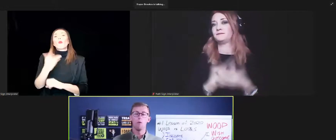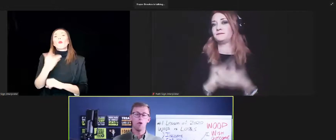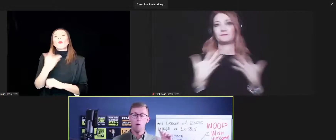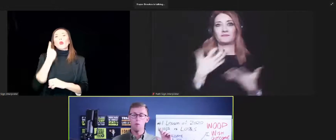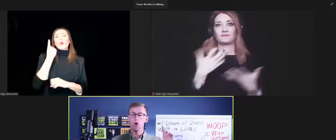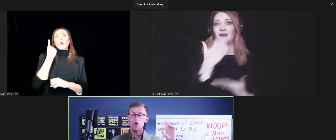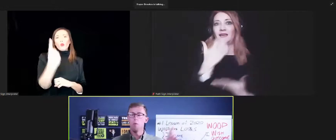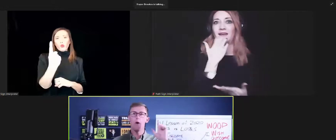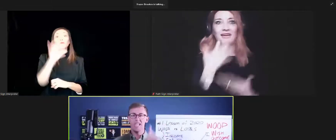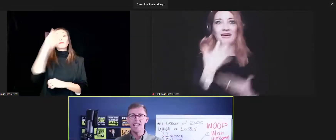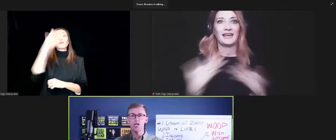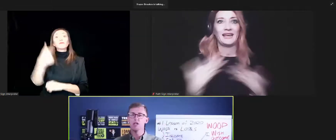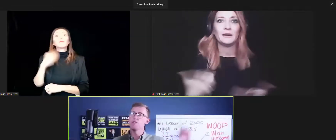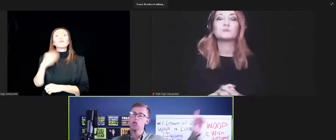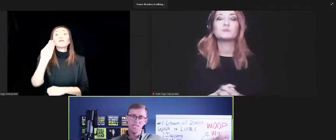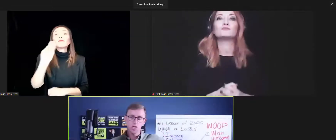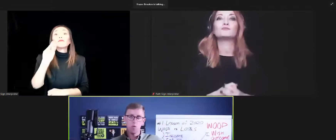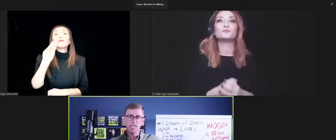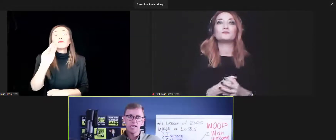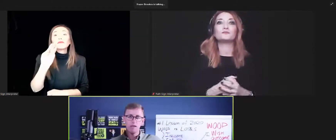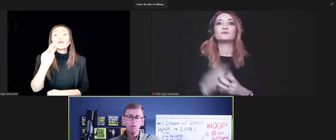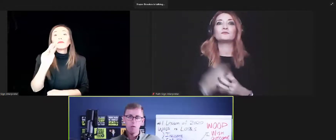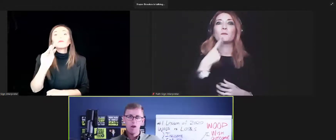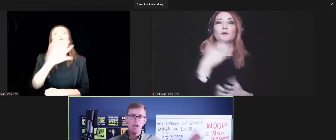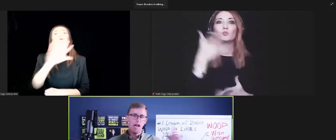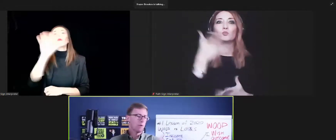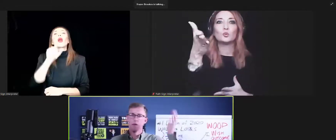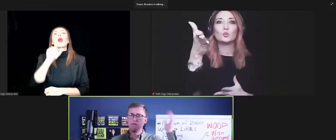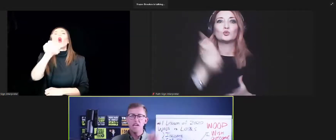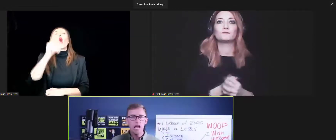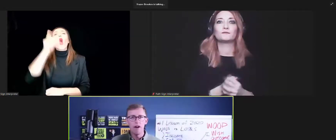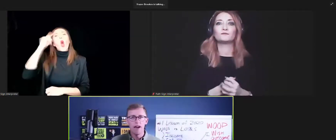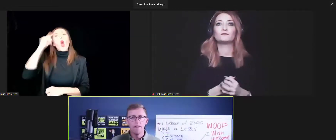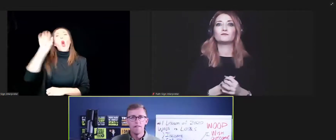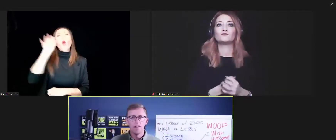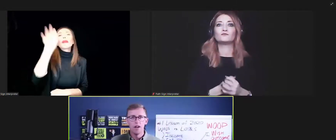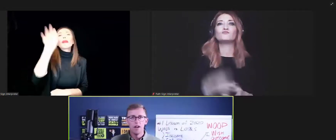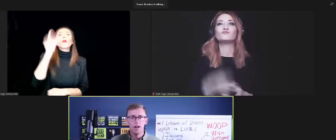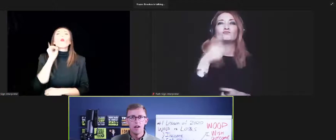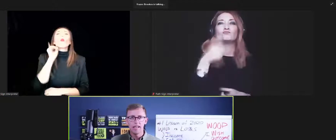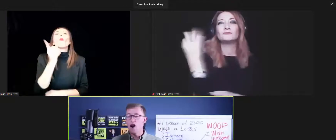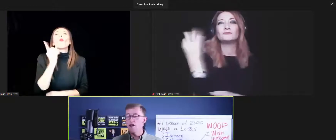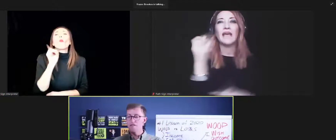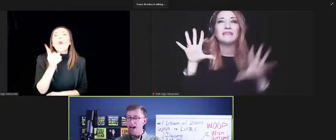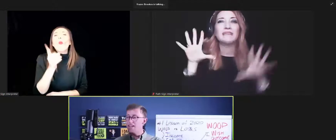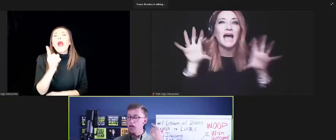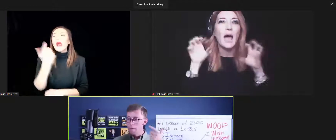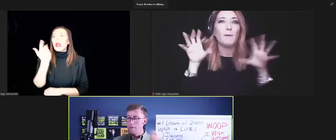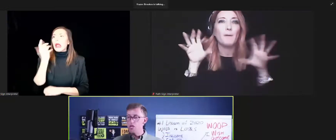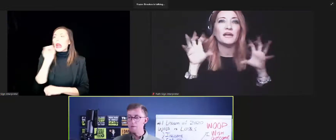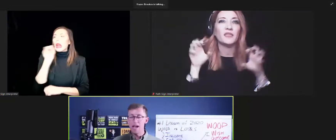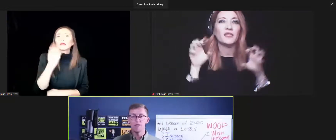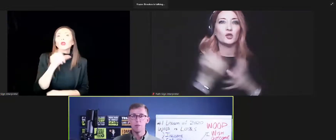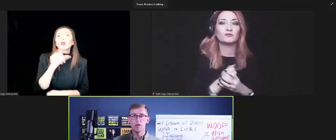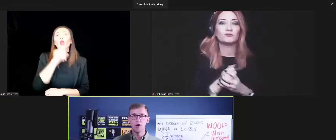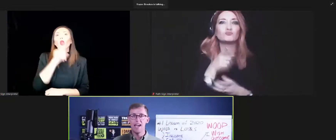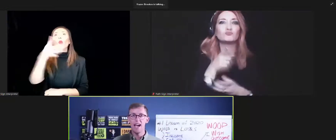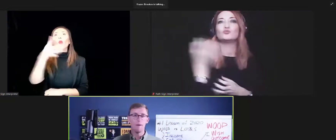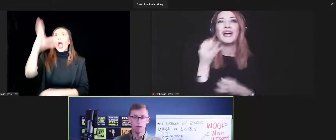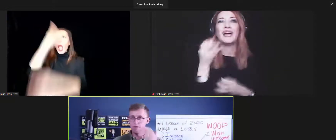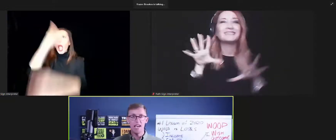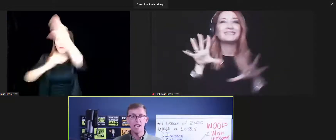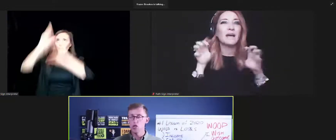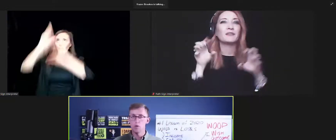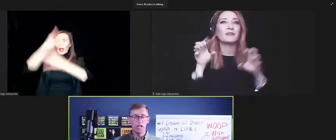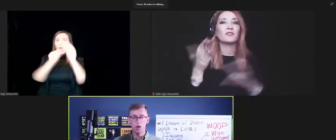What was your number one lesson for 2020? I would love to hear it. Gareth, in fact, message me after we're done here. I would